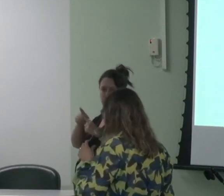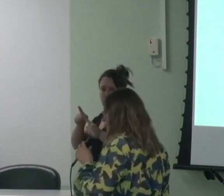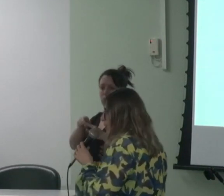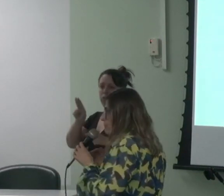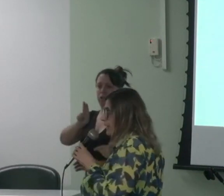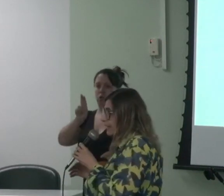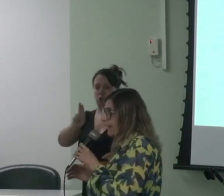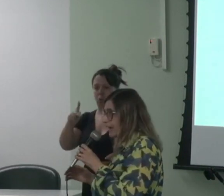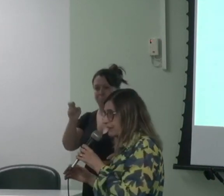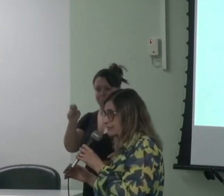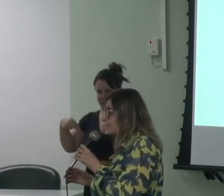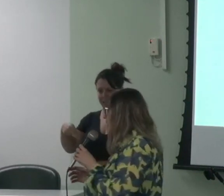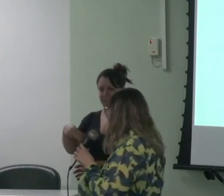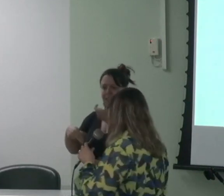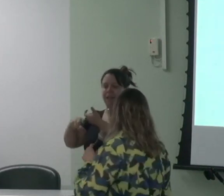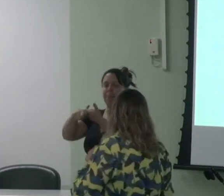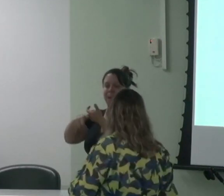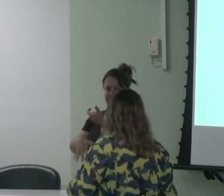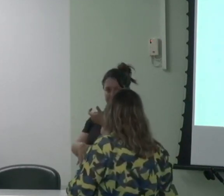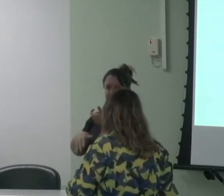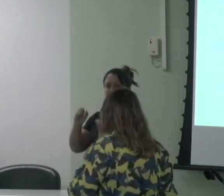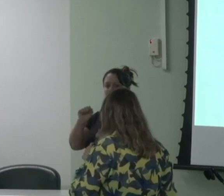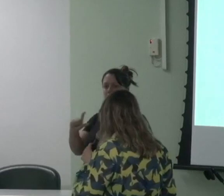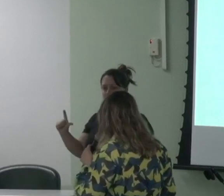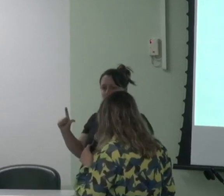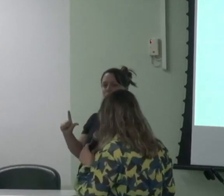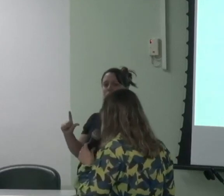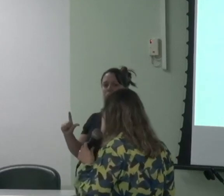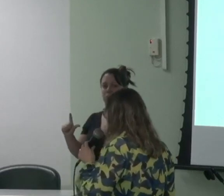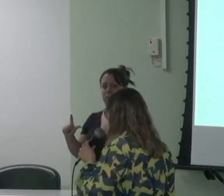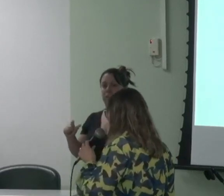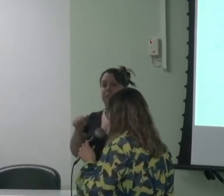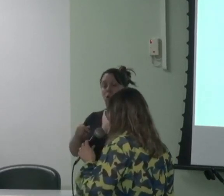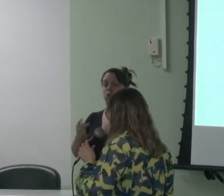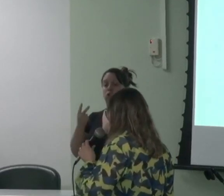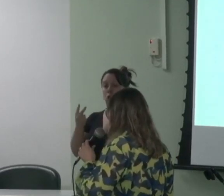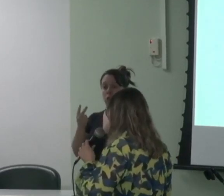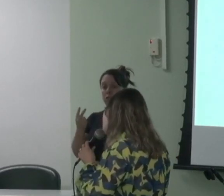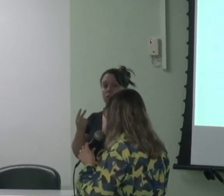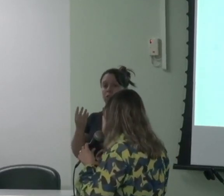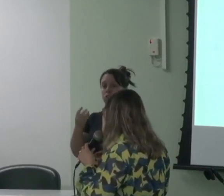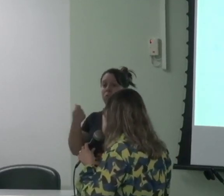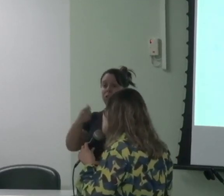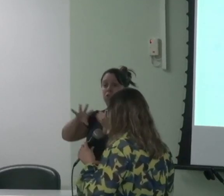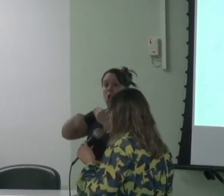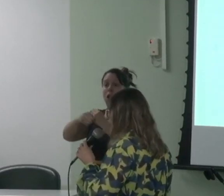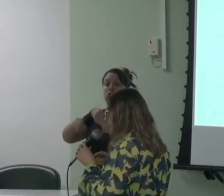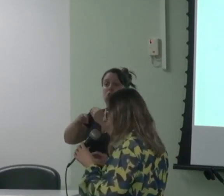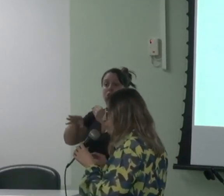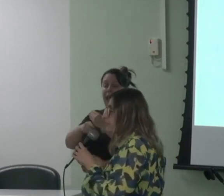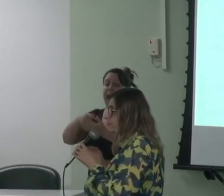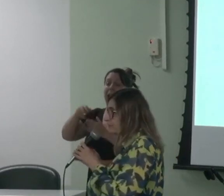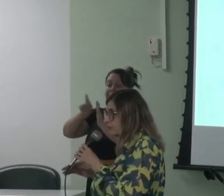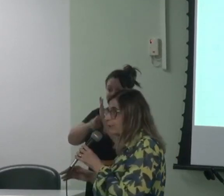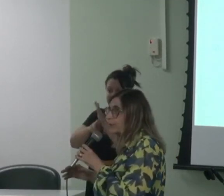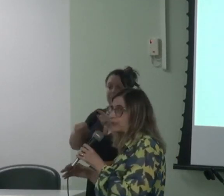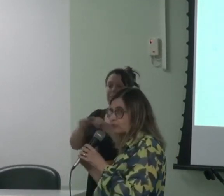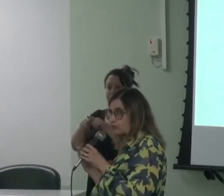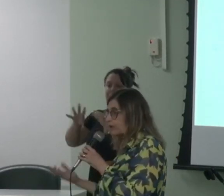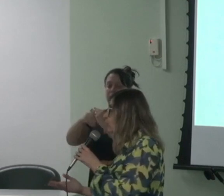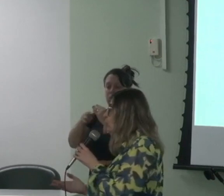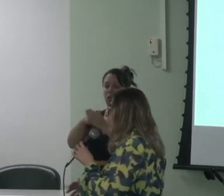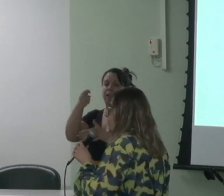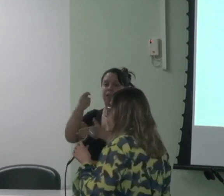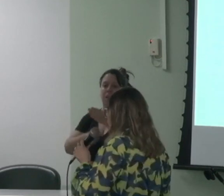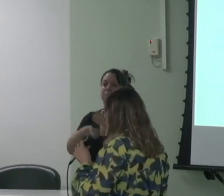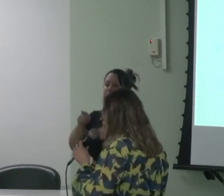UPenn treebank kind in tags. True that we had to add some rules and some tags, but still, I mean, it's